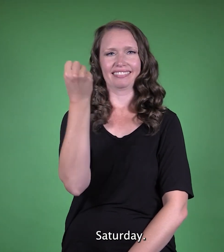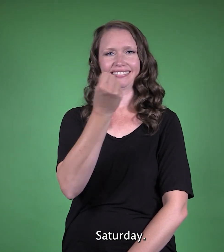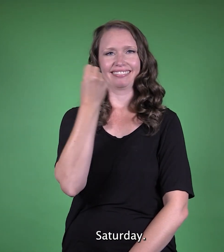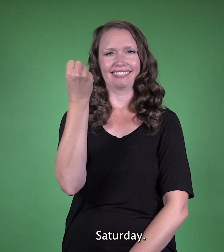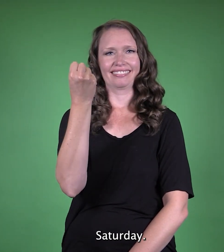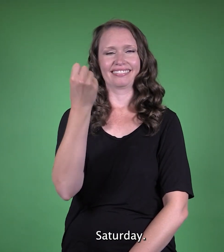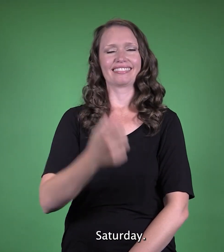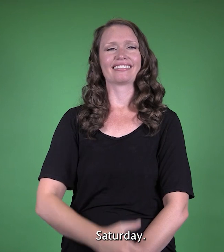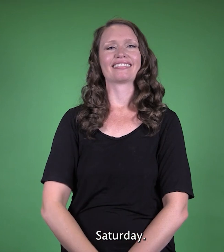Saturday.